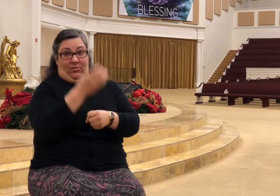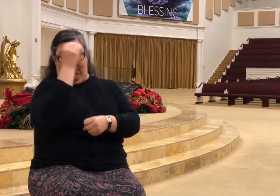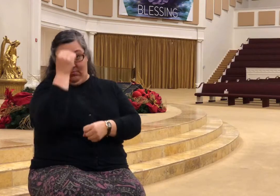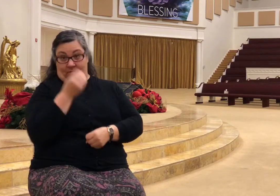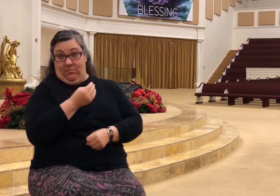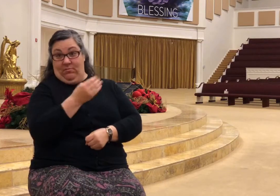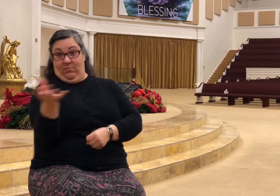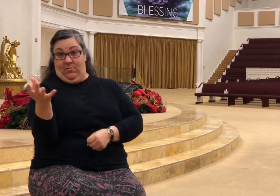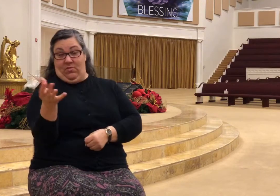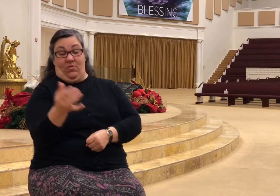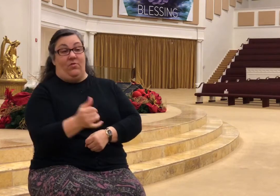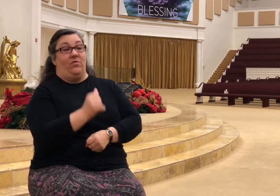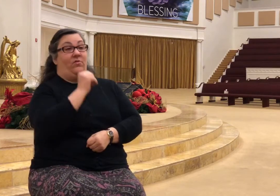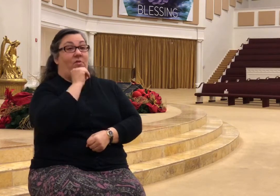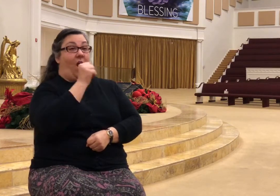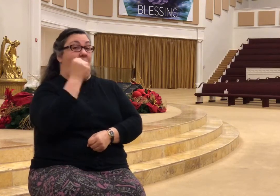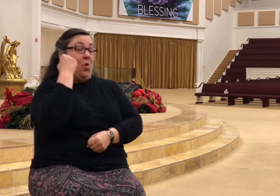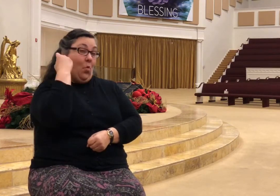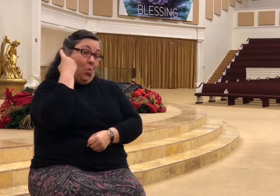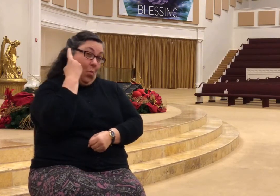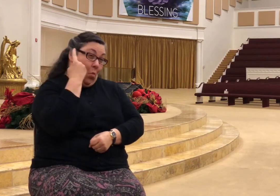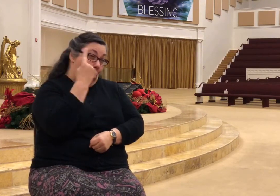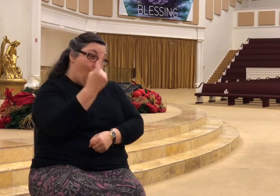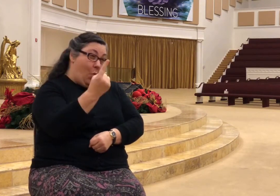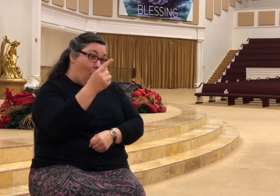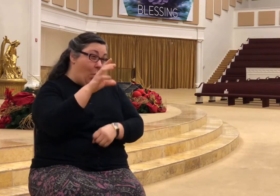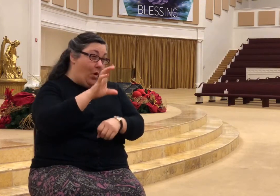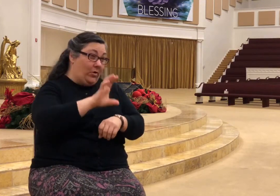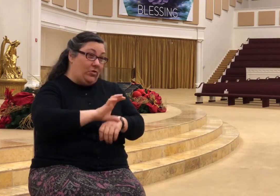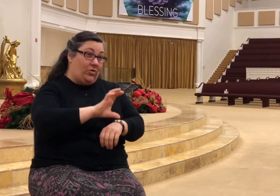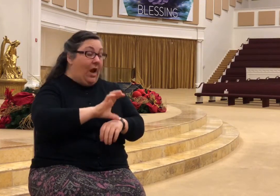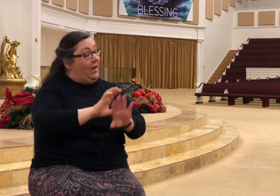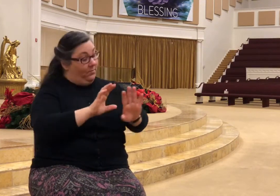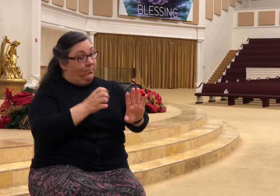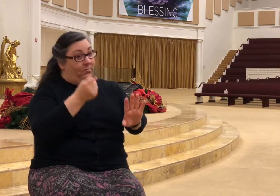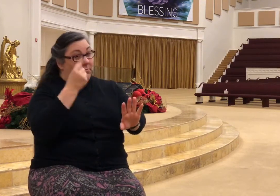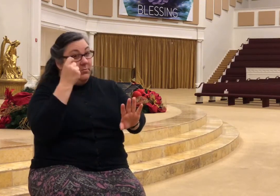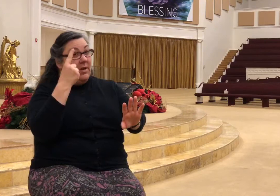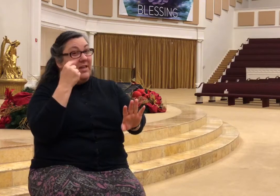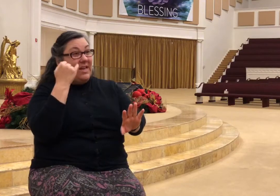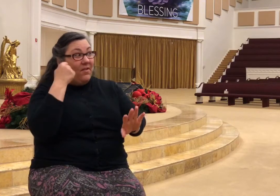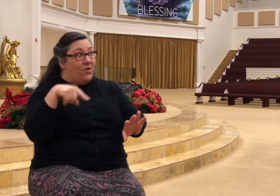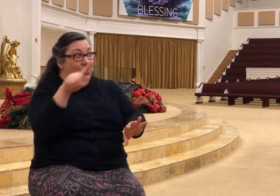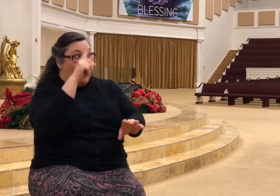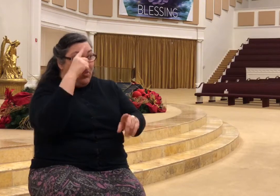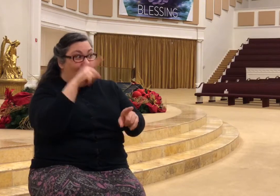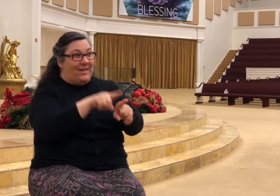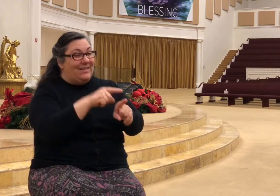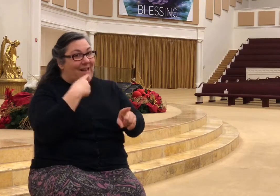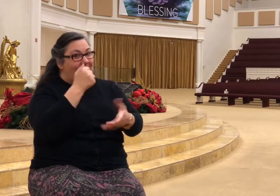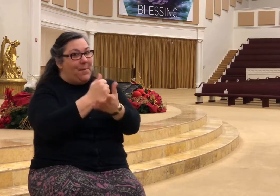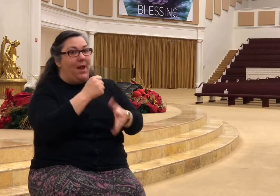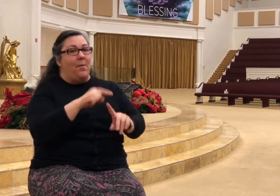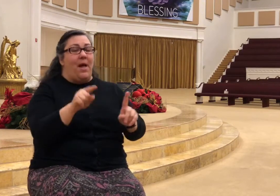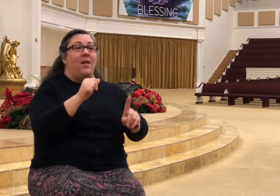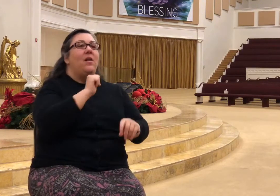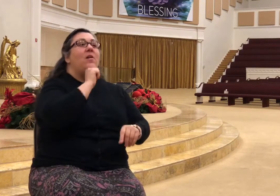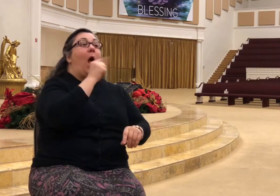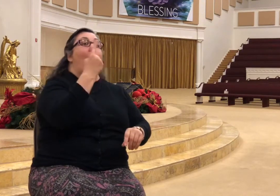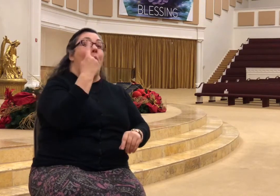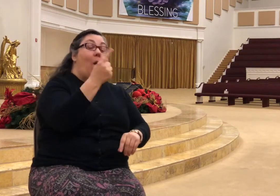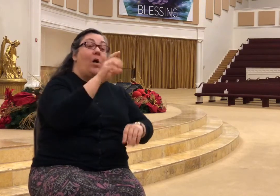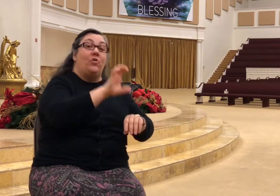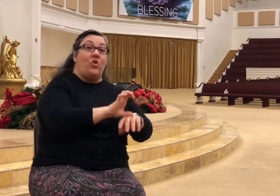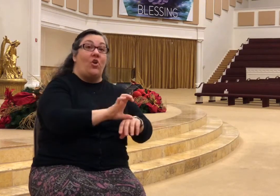one church, and everybody's been there. When I say this, if you agree, say amen. There is not one church of